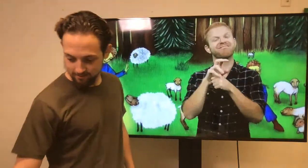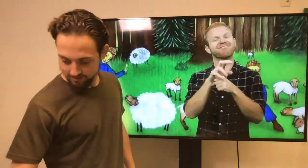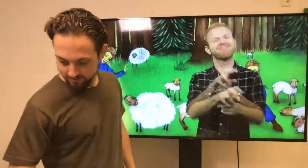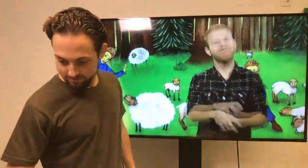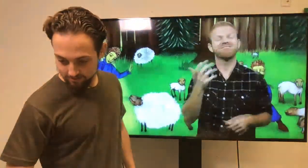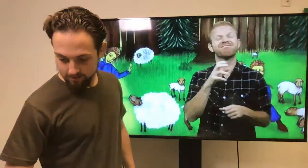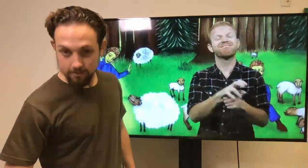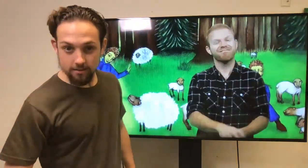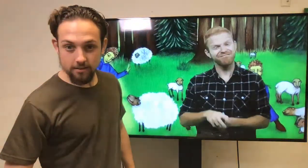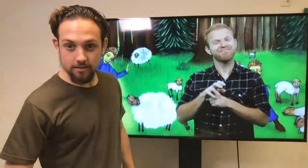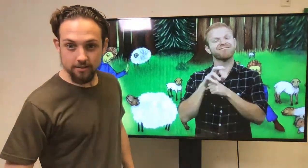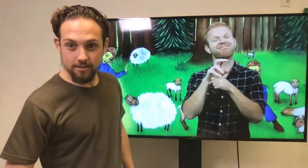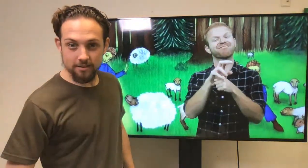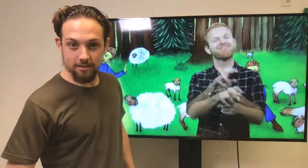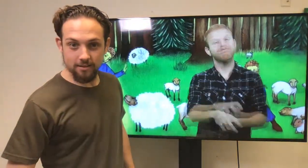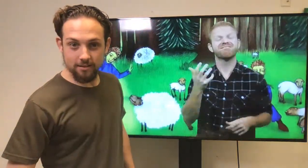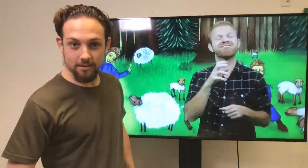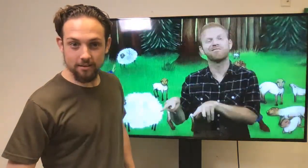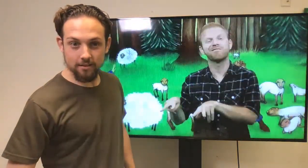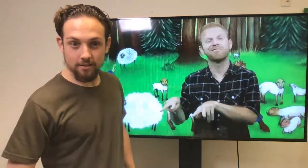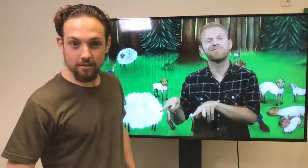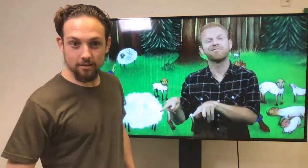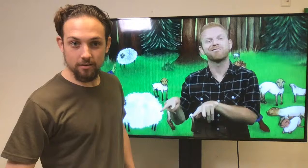Some other signs that show time like this?